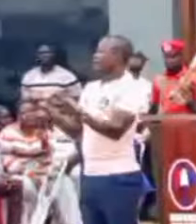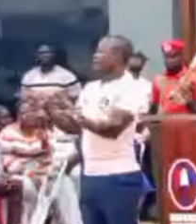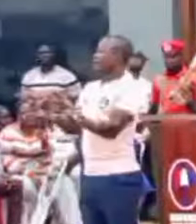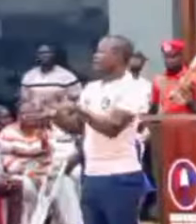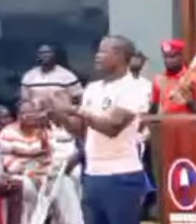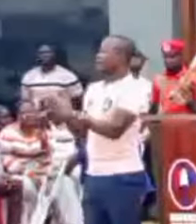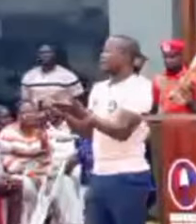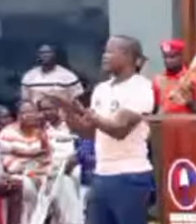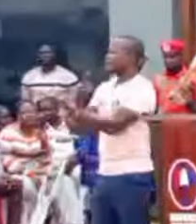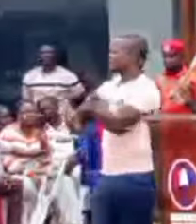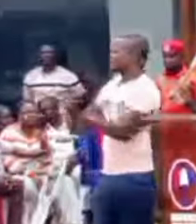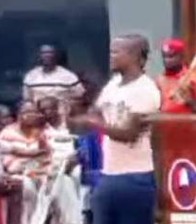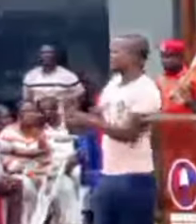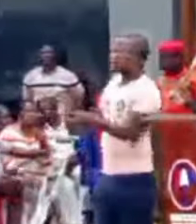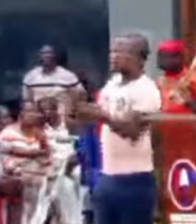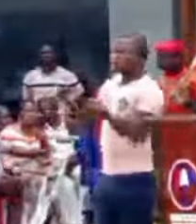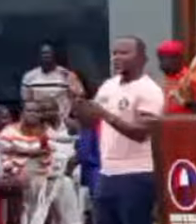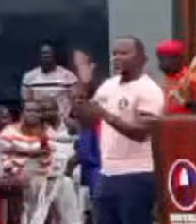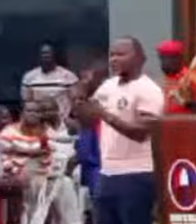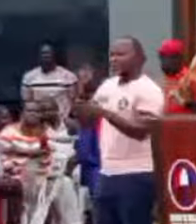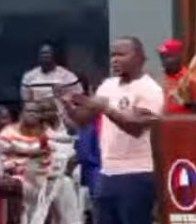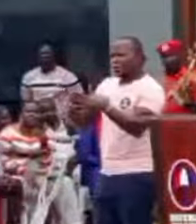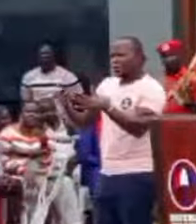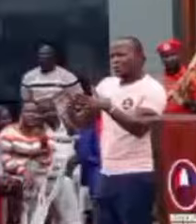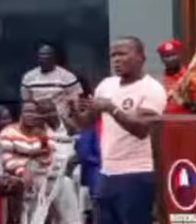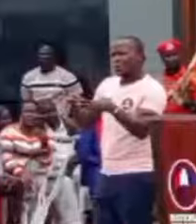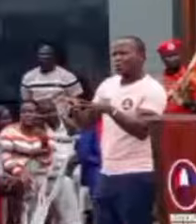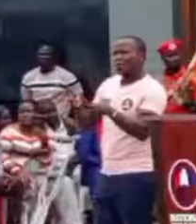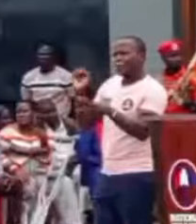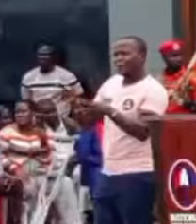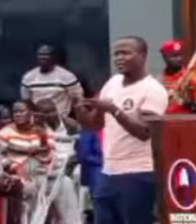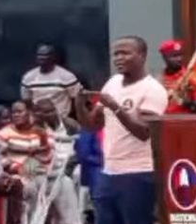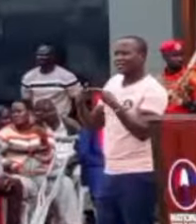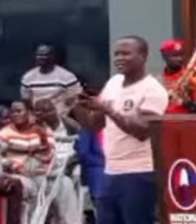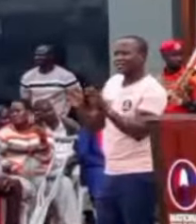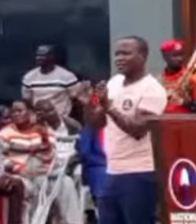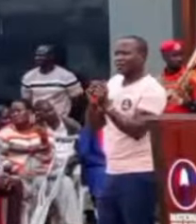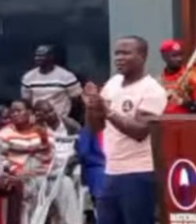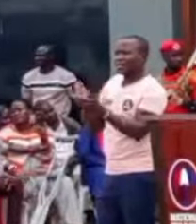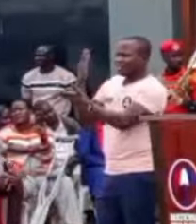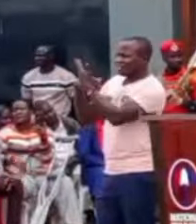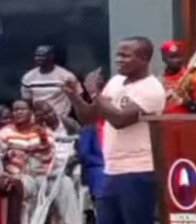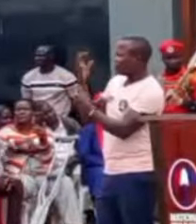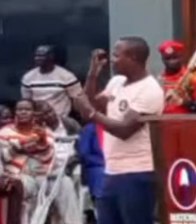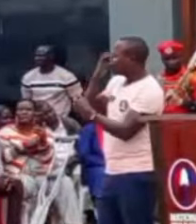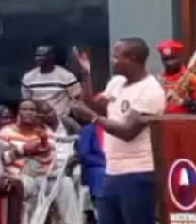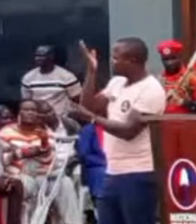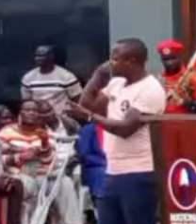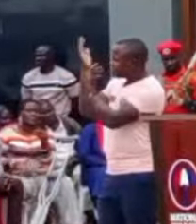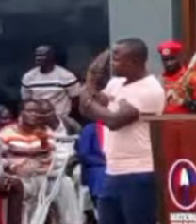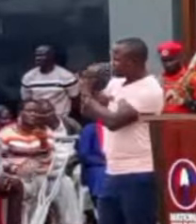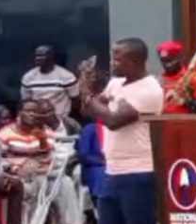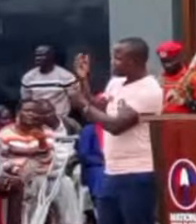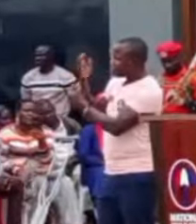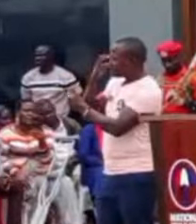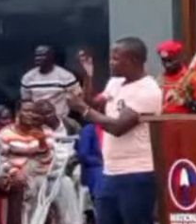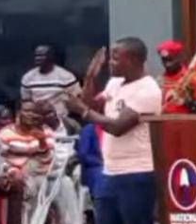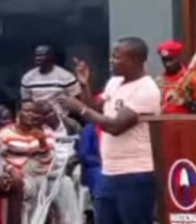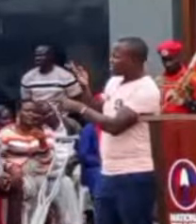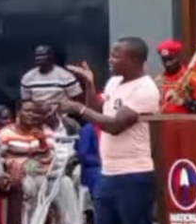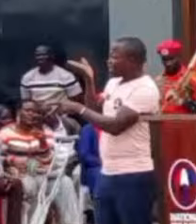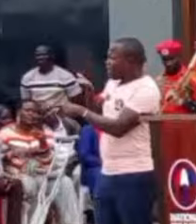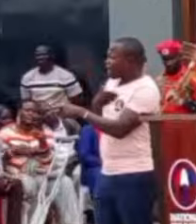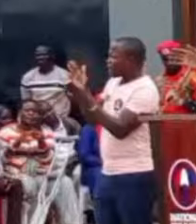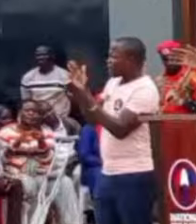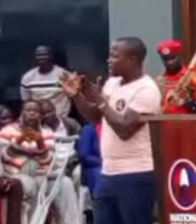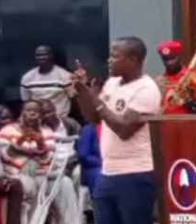eyo tegenda kutandikira kuffe, wabula ng'ensi ekyalimu ensa ku mirembe gya Bobote n'egya Bamini. Enteekateeka eyo yaliwo